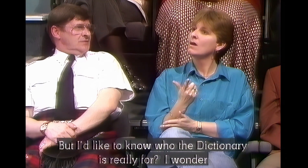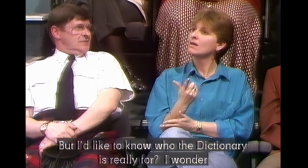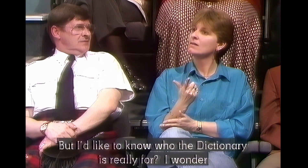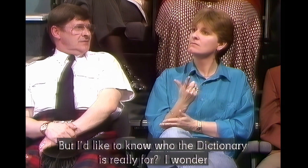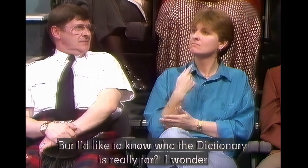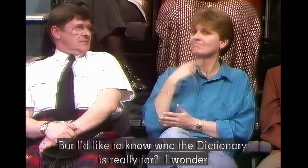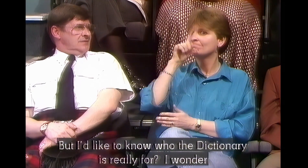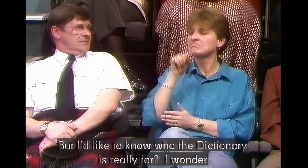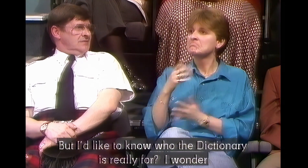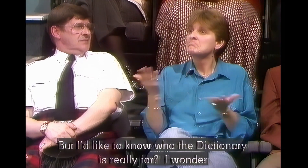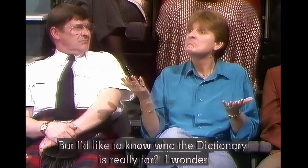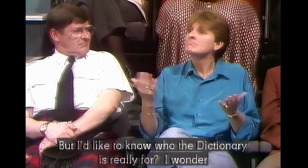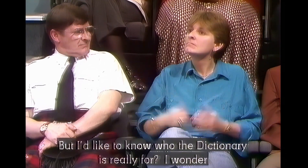for. I wonder.